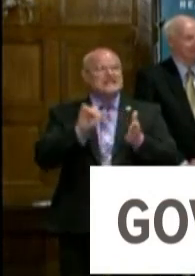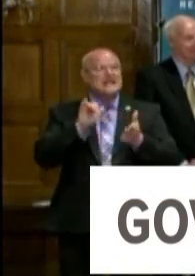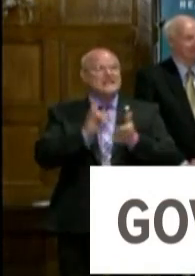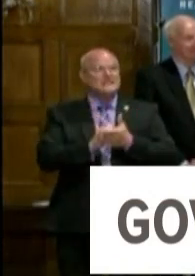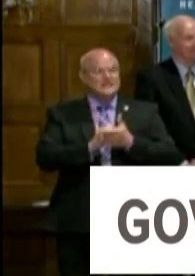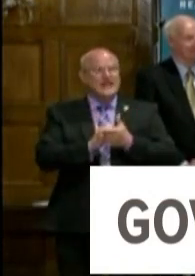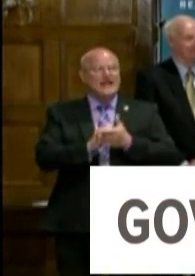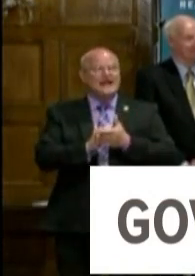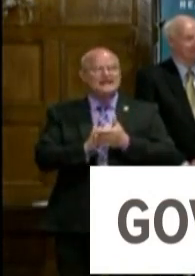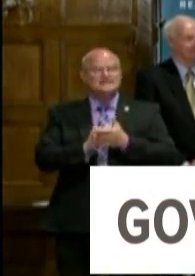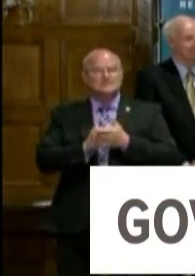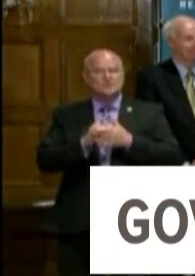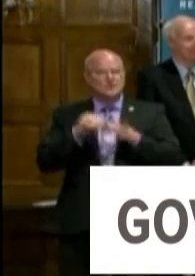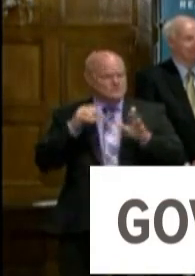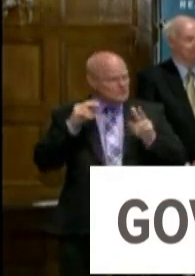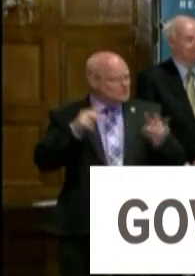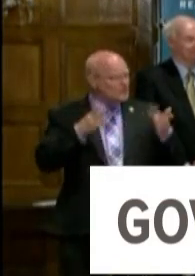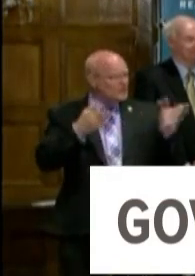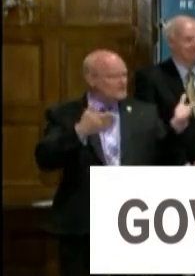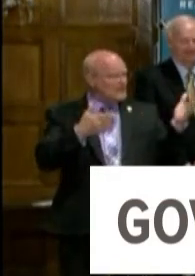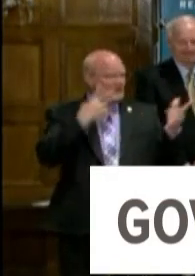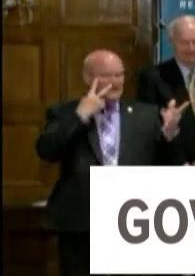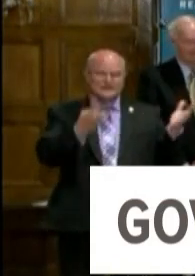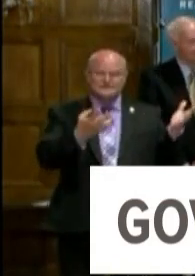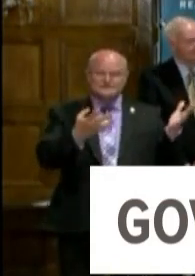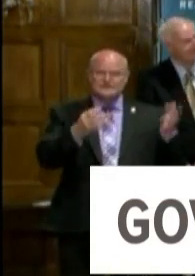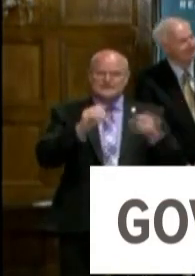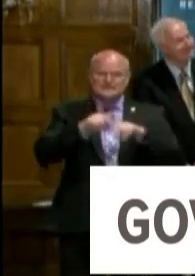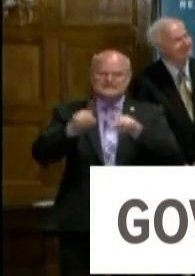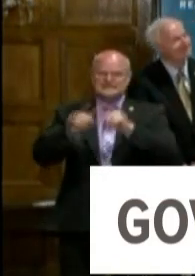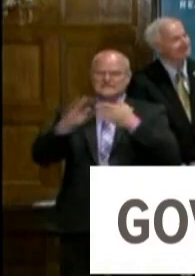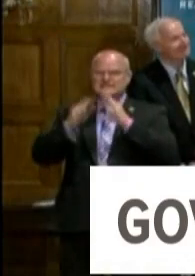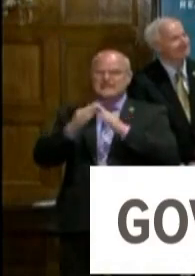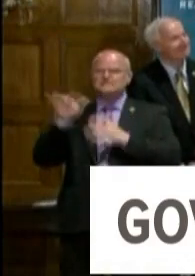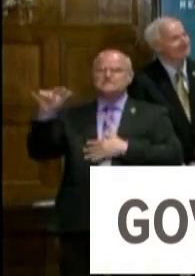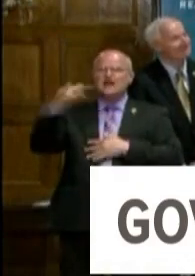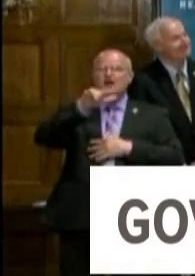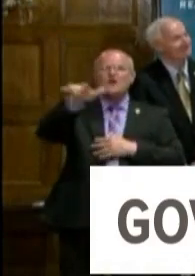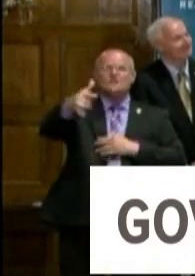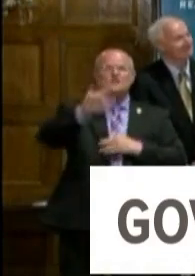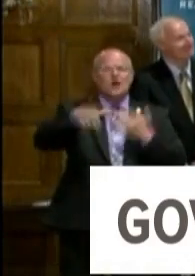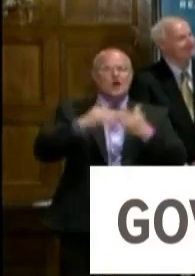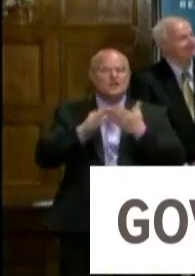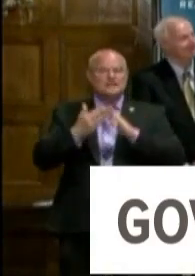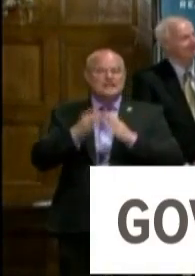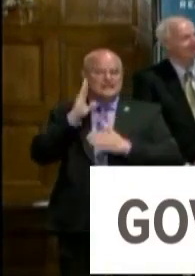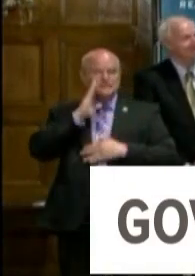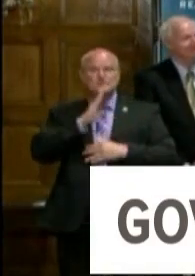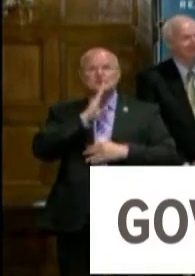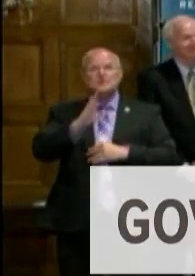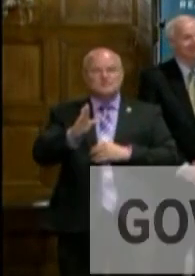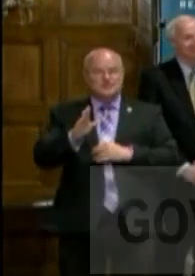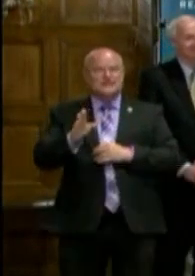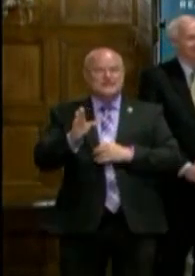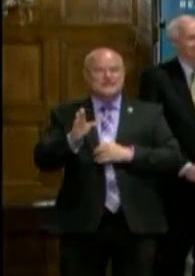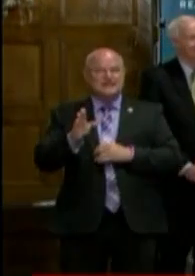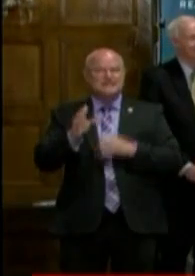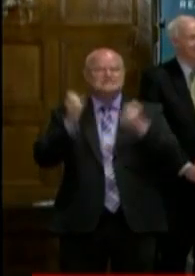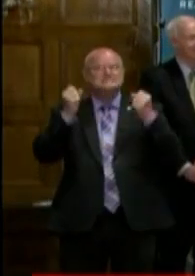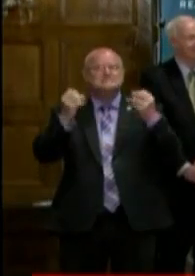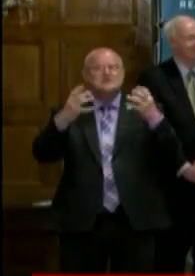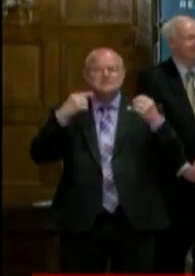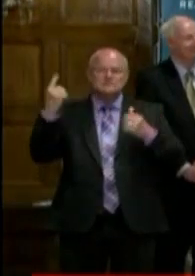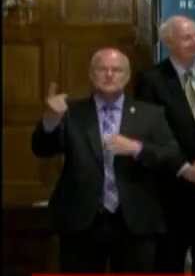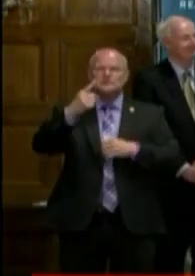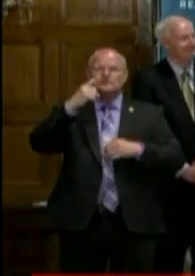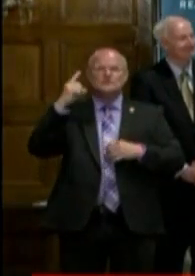the route that we're going to fly right here. You can see a number of different towns. All of those towns will be doing multiple